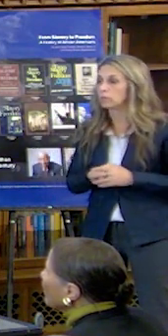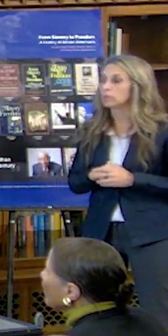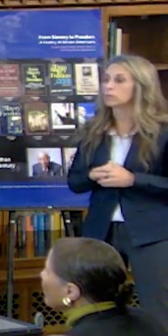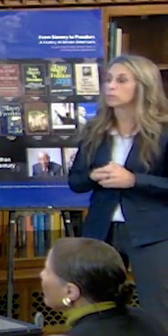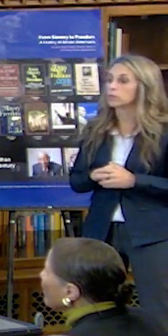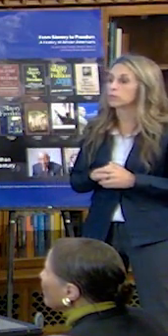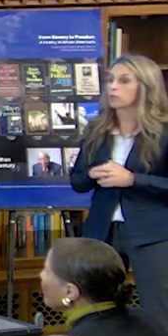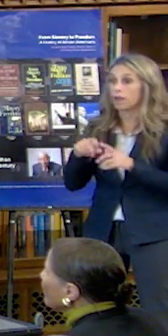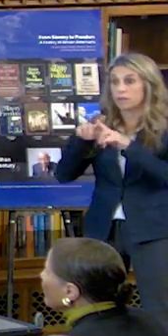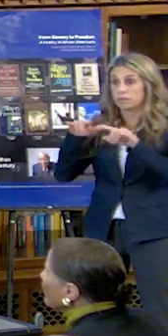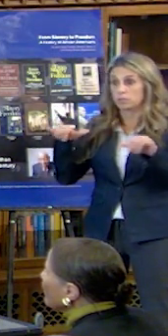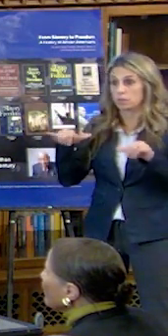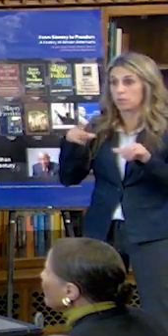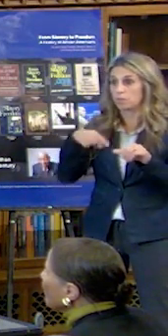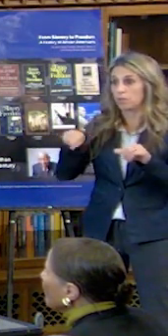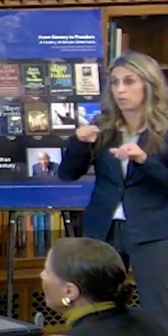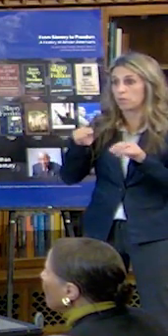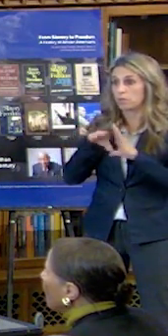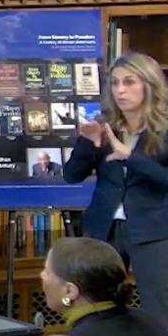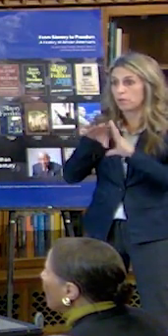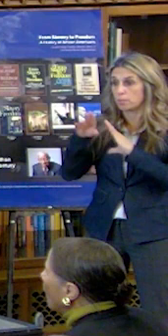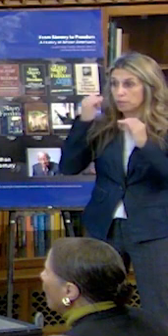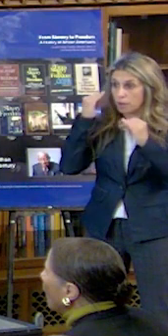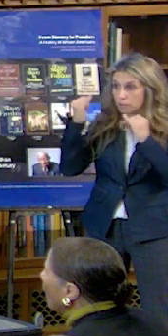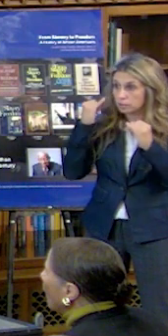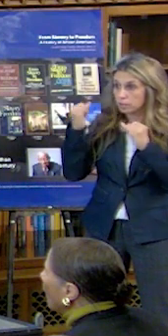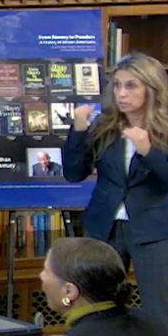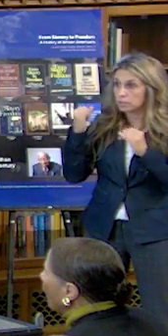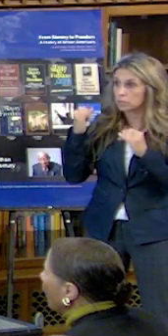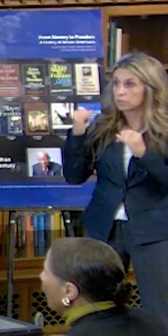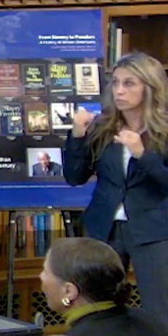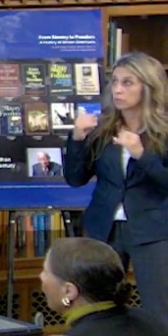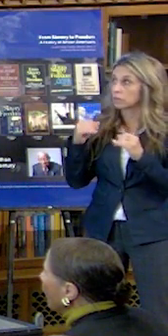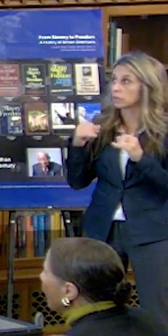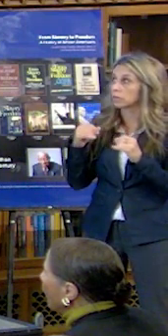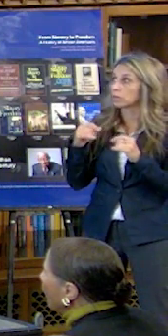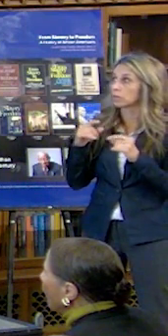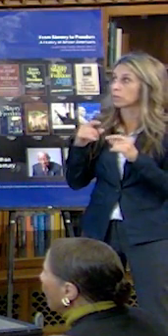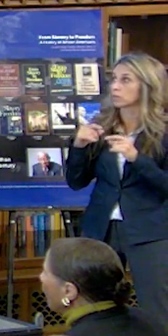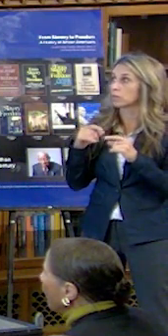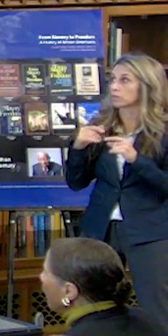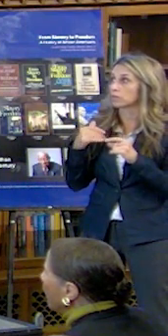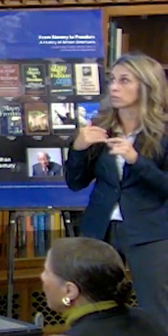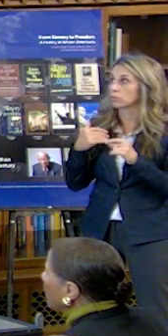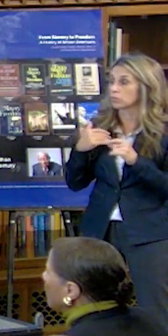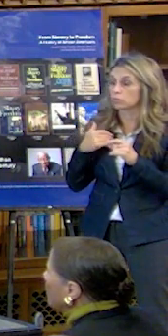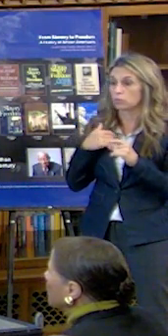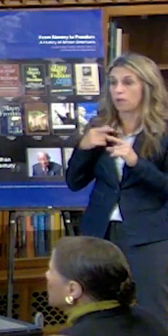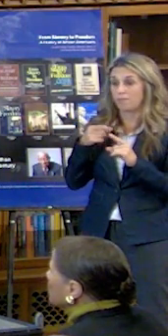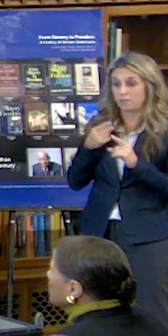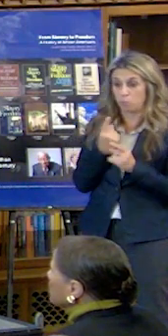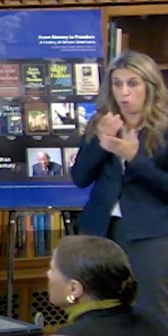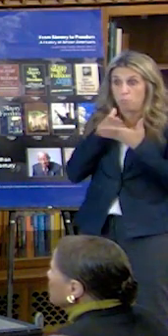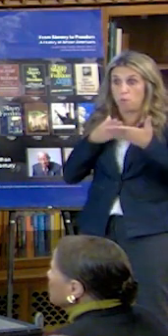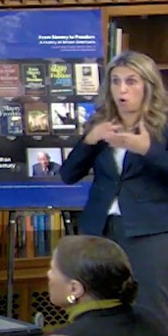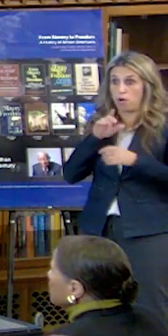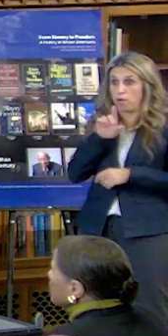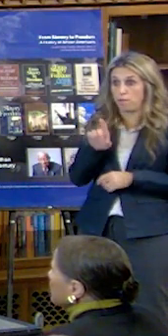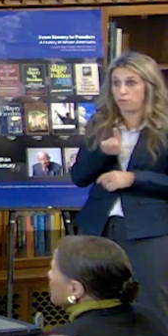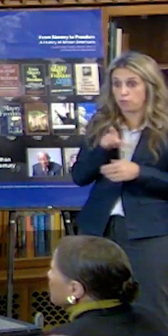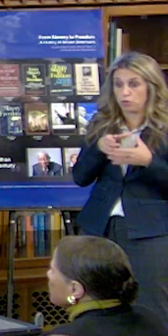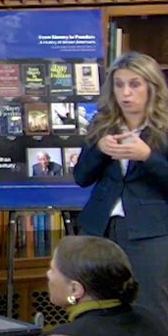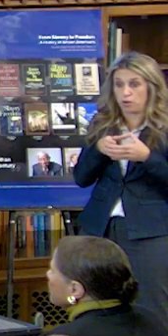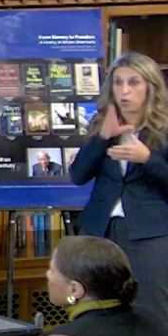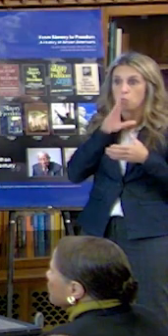were developing and ideas to initiate this major sector in Duram that would be to help